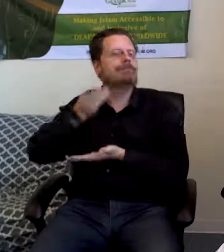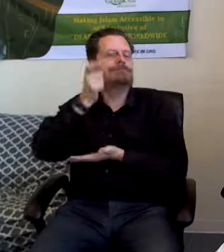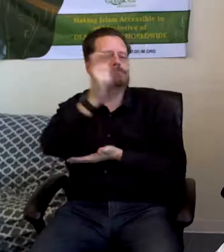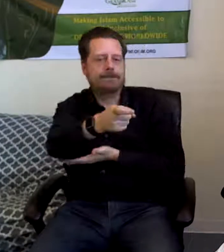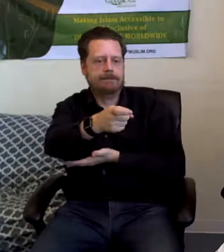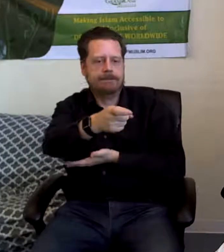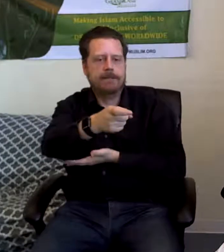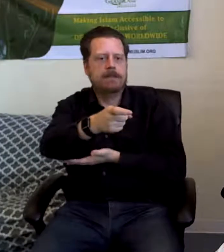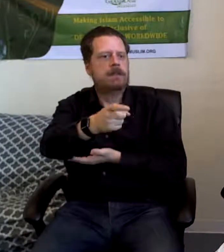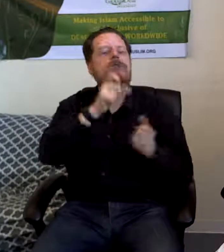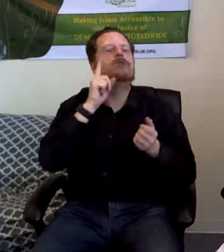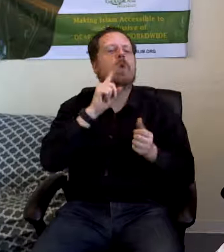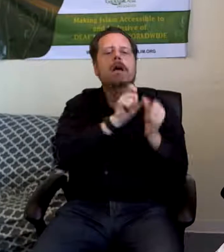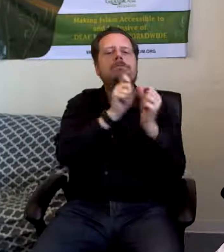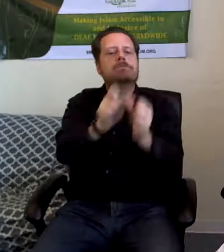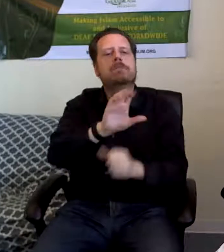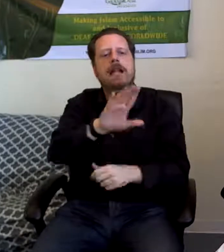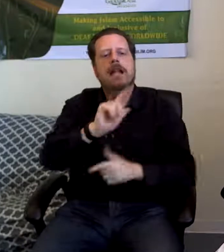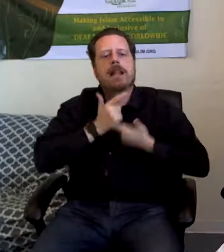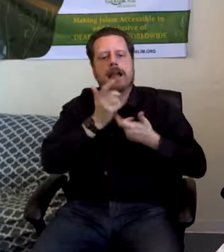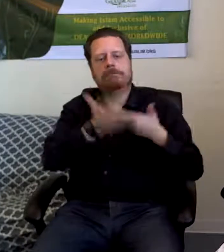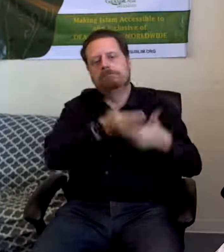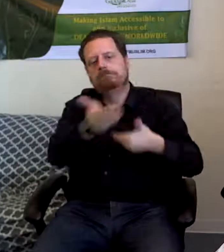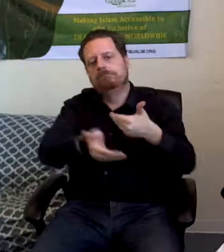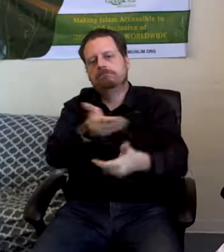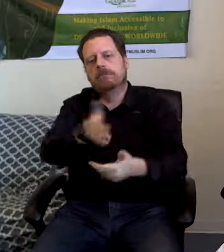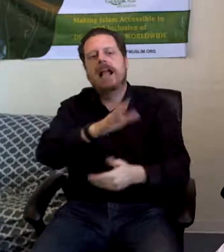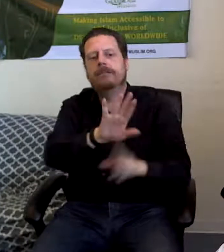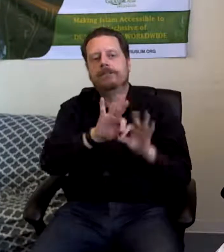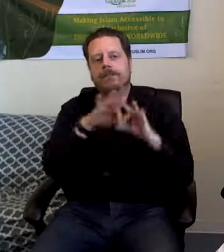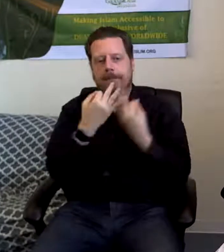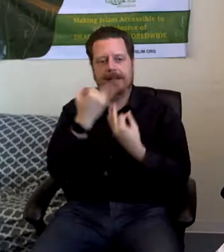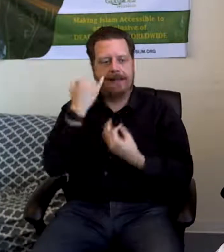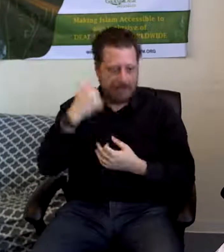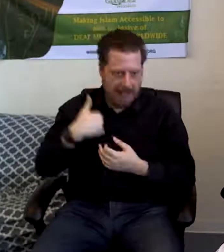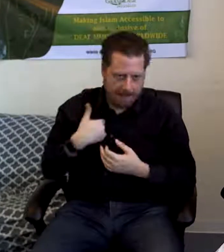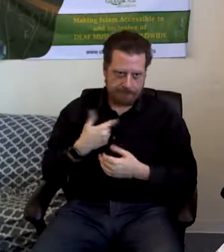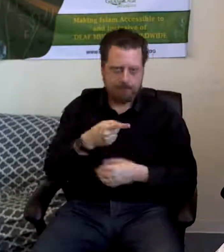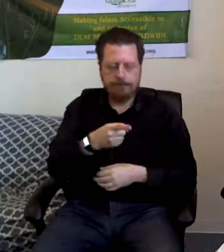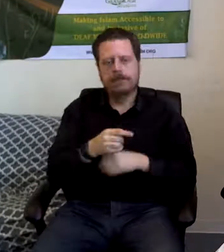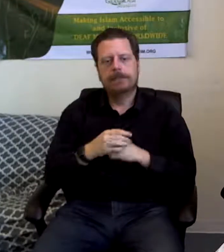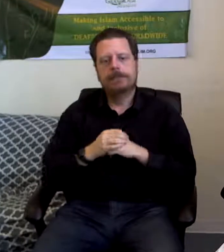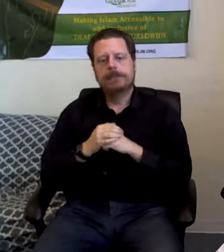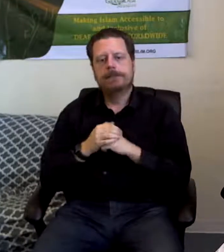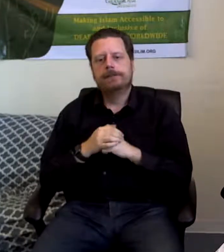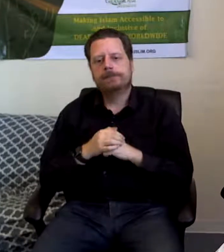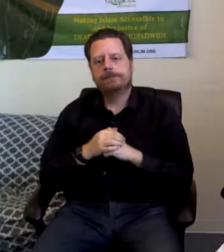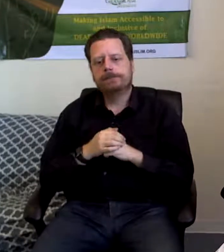to sustain himself and his family if he has a family.